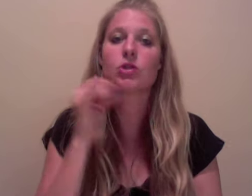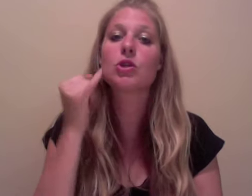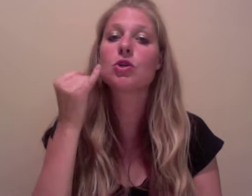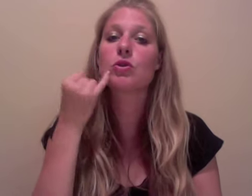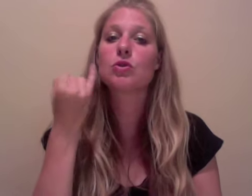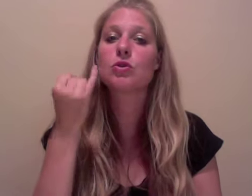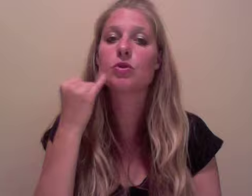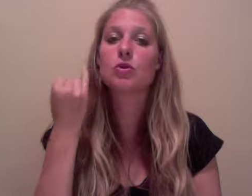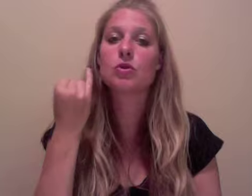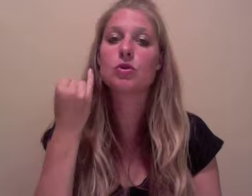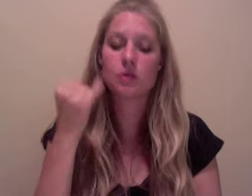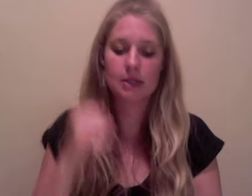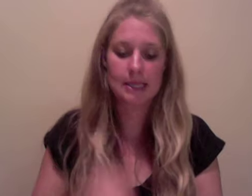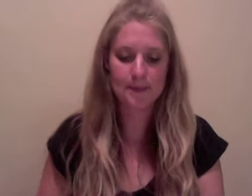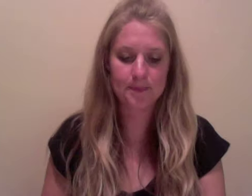hand side of your face. Orange juice.